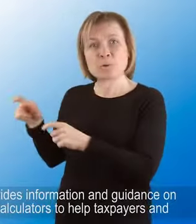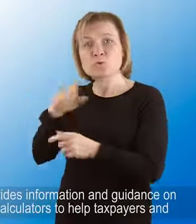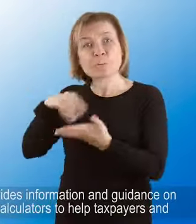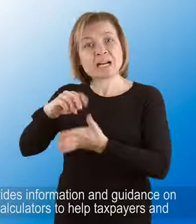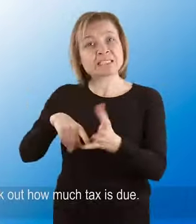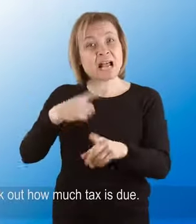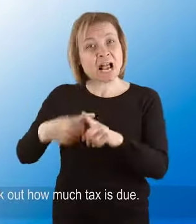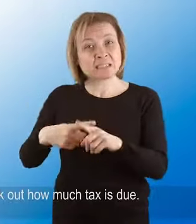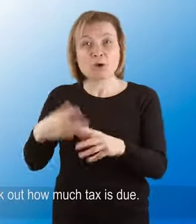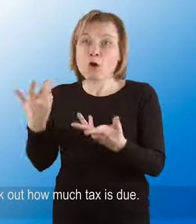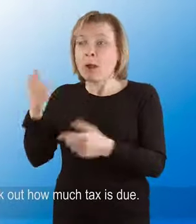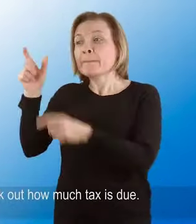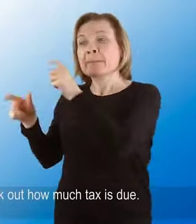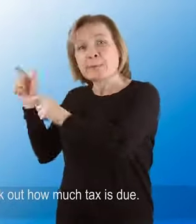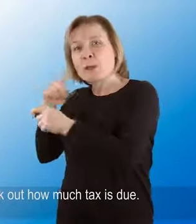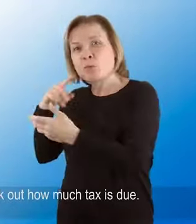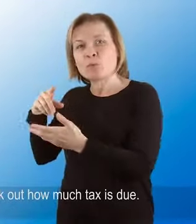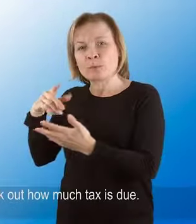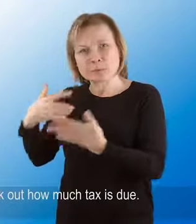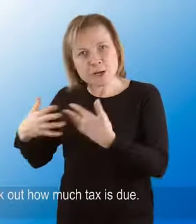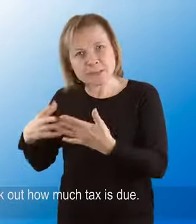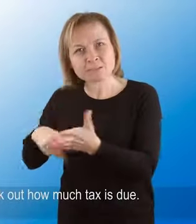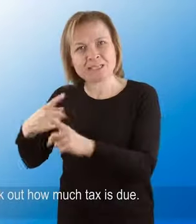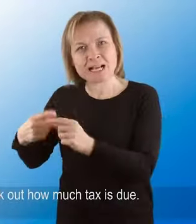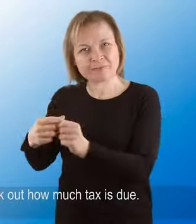work out how much tax is due.